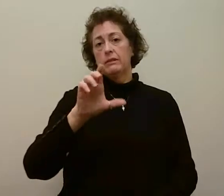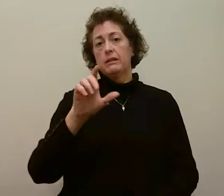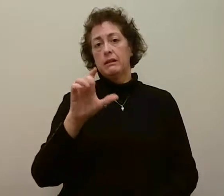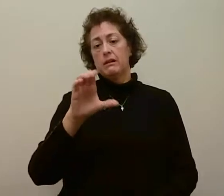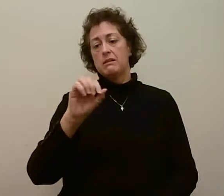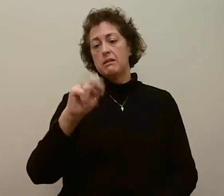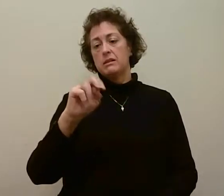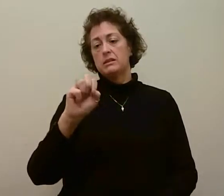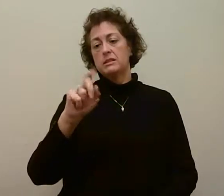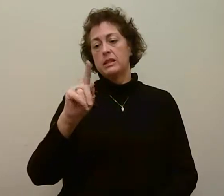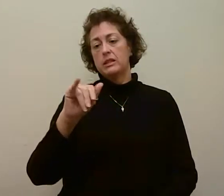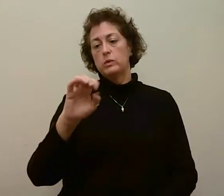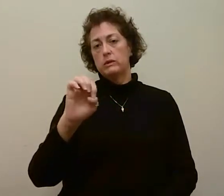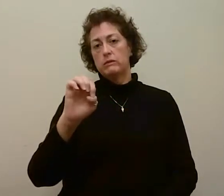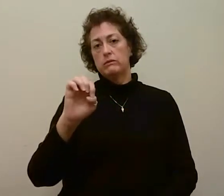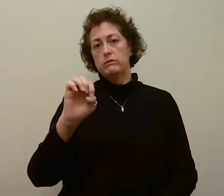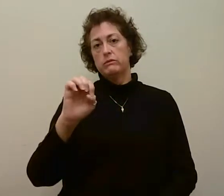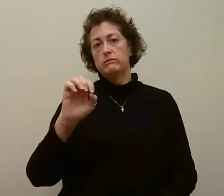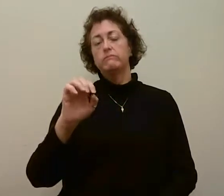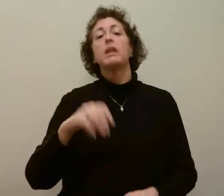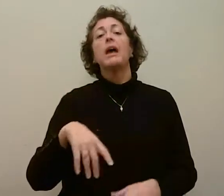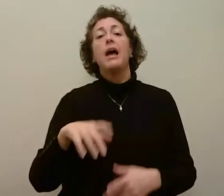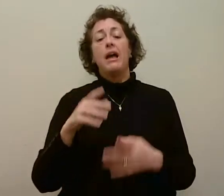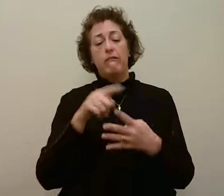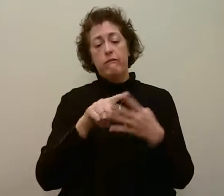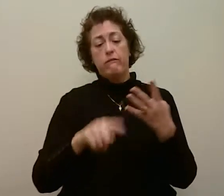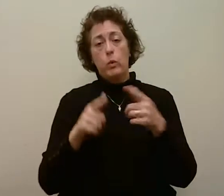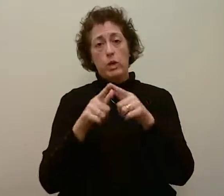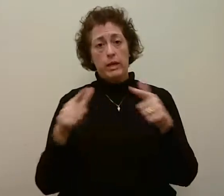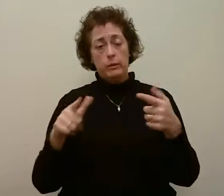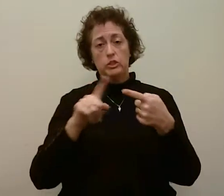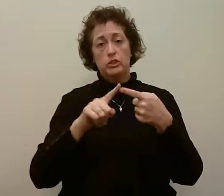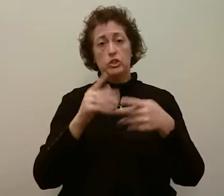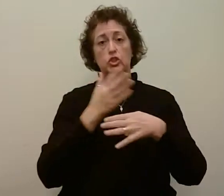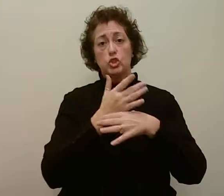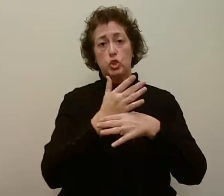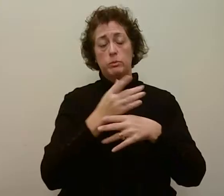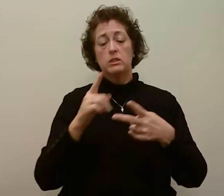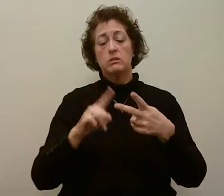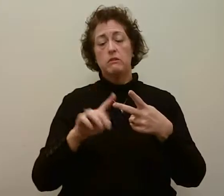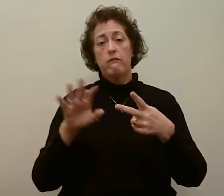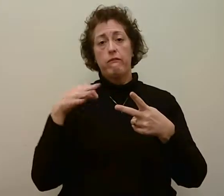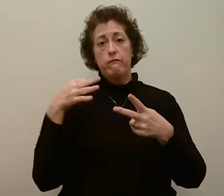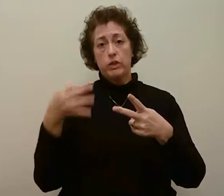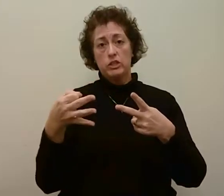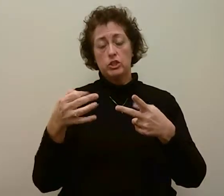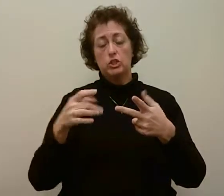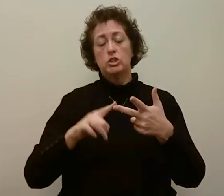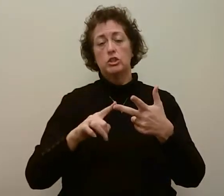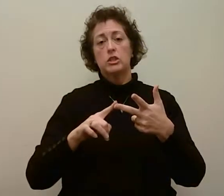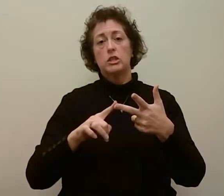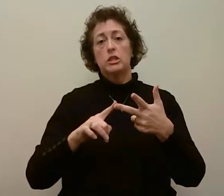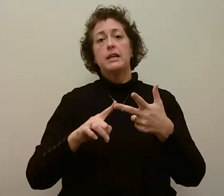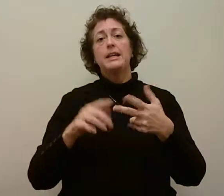English, French, and Russian. And it would require 4 years to conduct